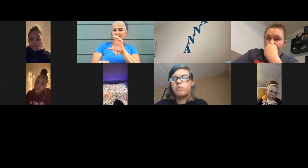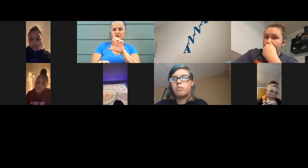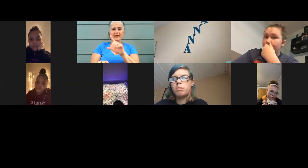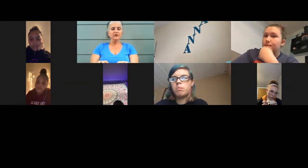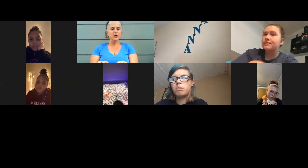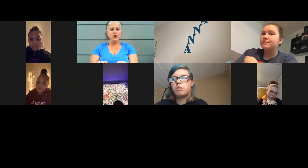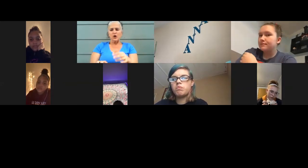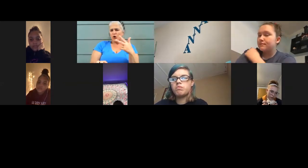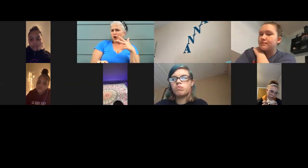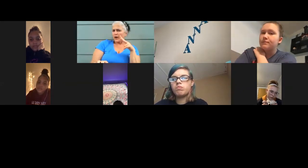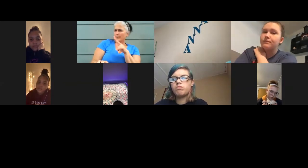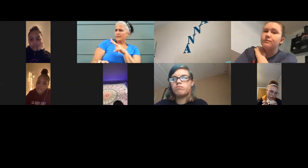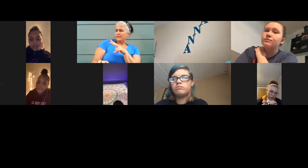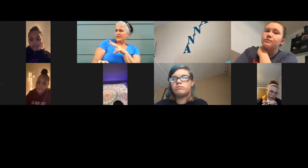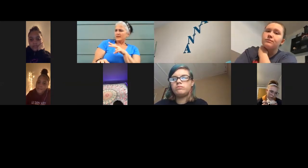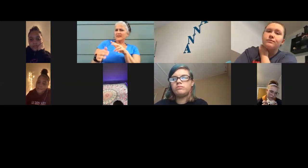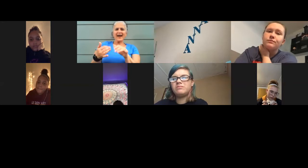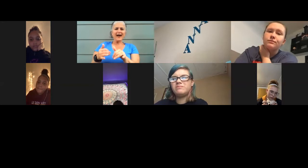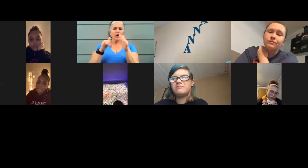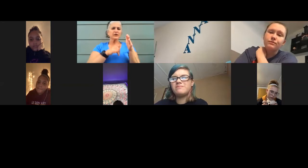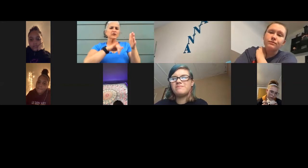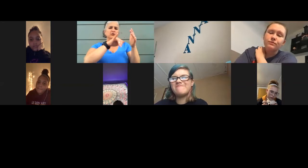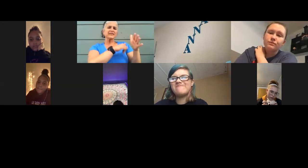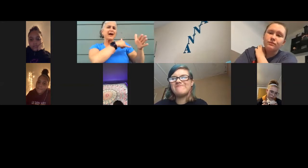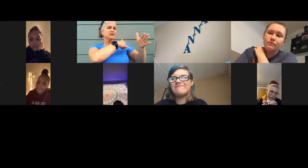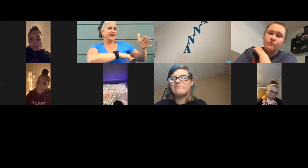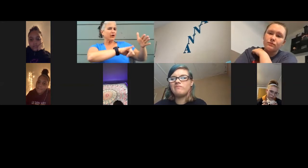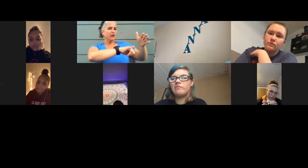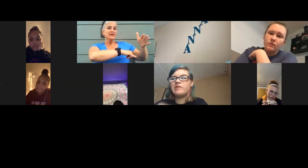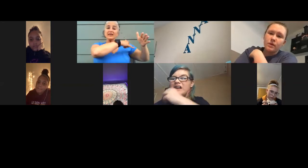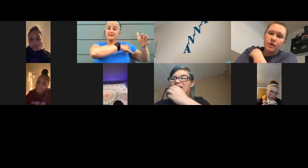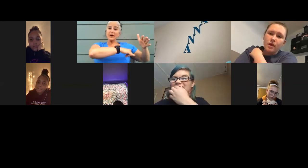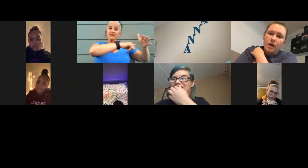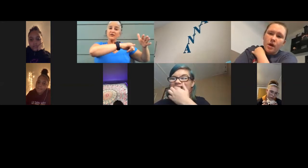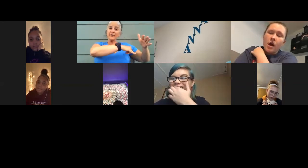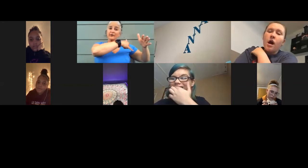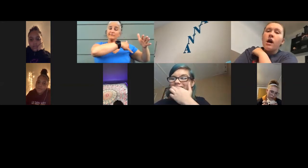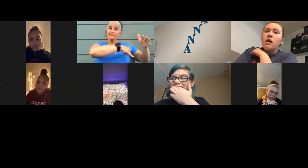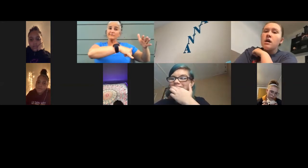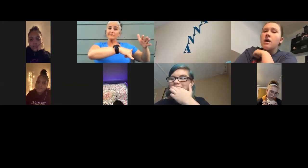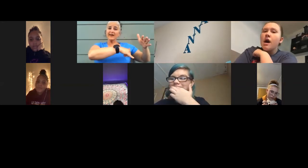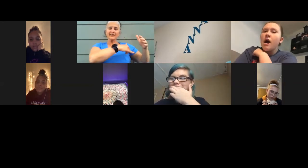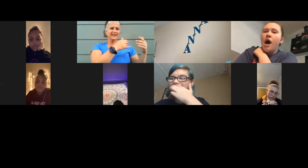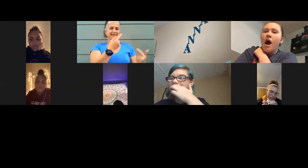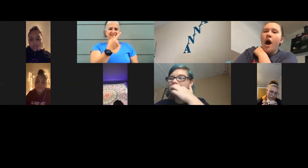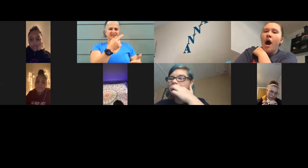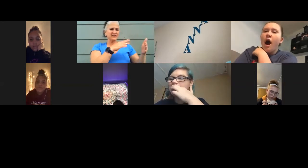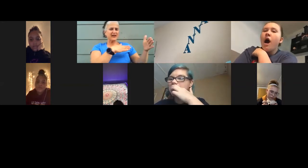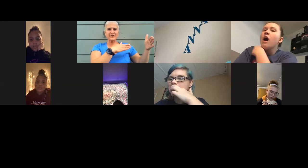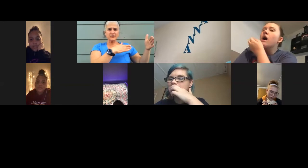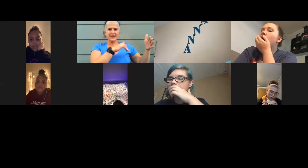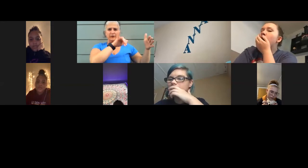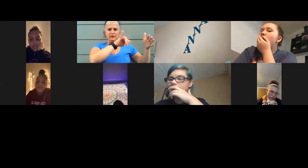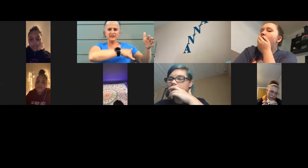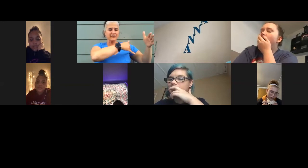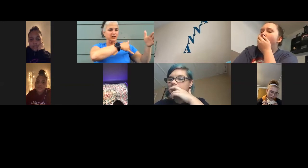talked about classifiers. So the cow, doing the cow tail, that's a classifier. Because that's not the